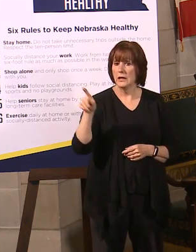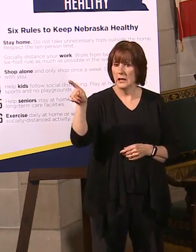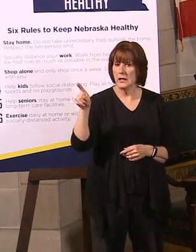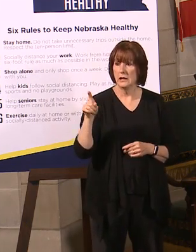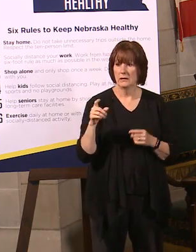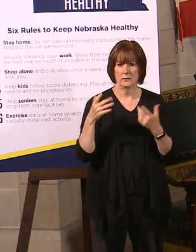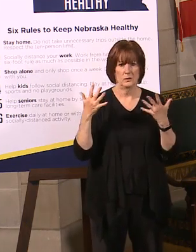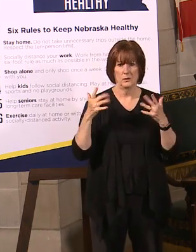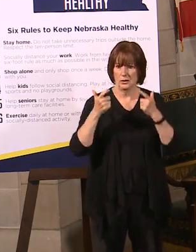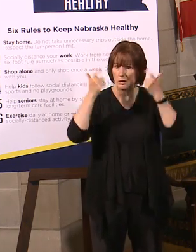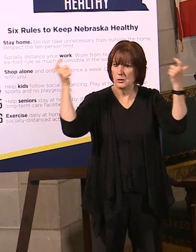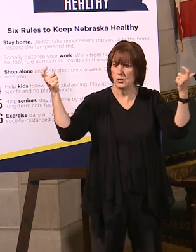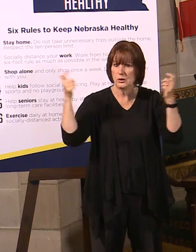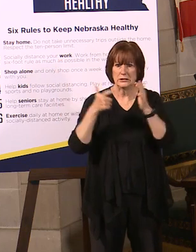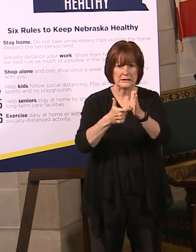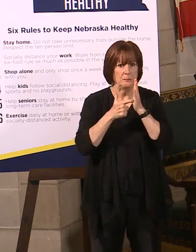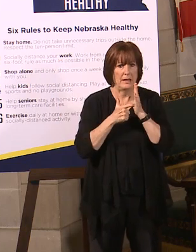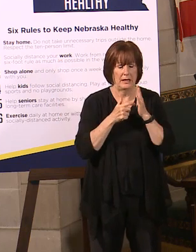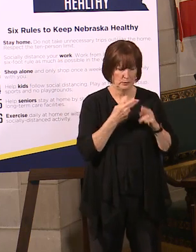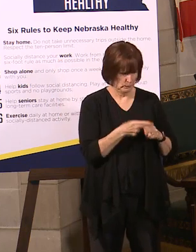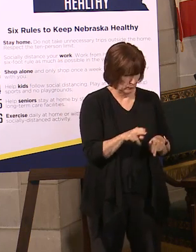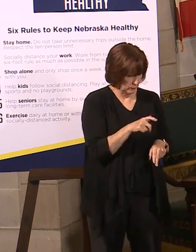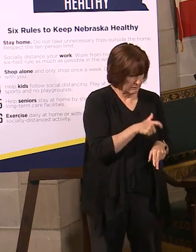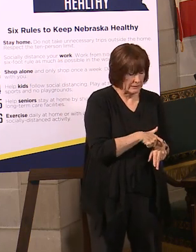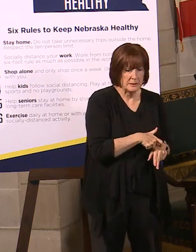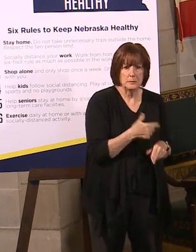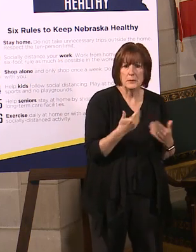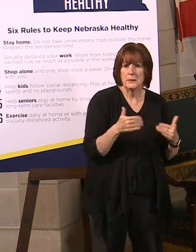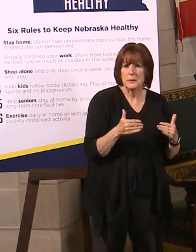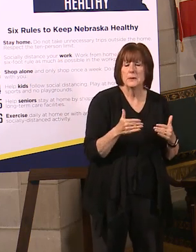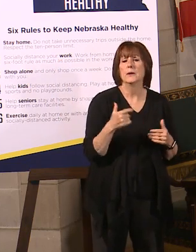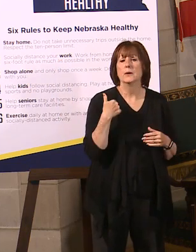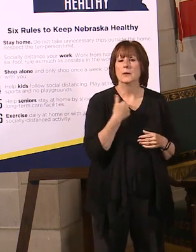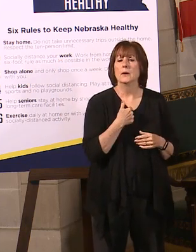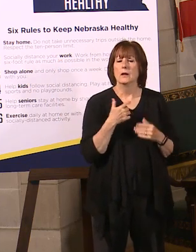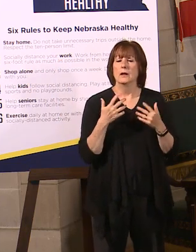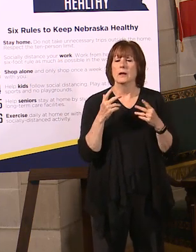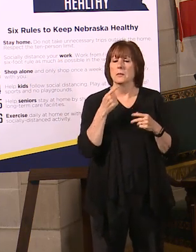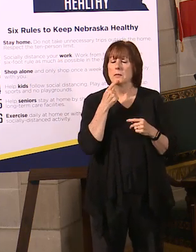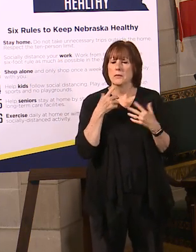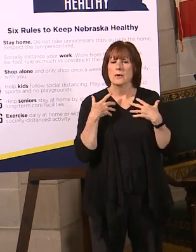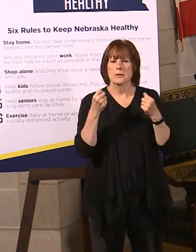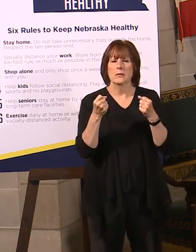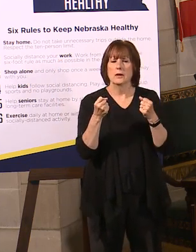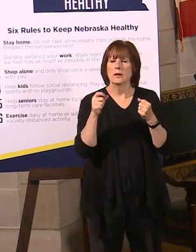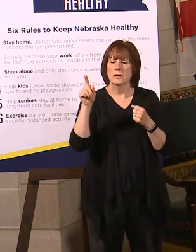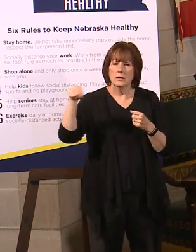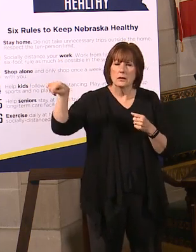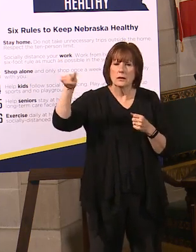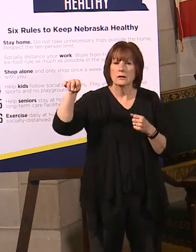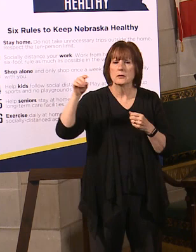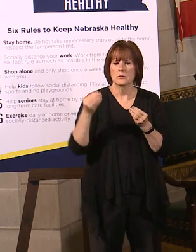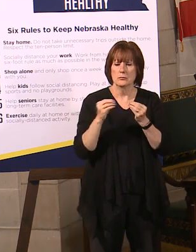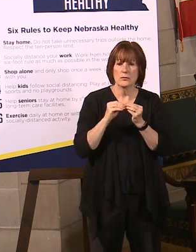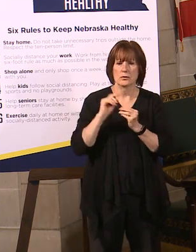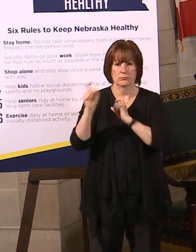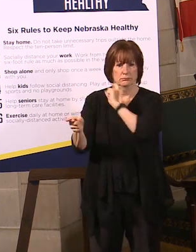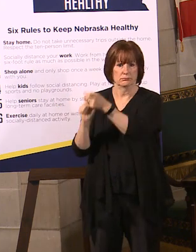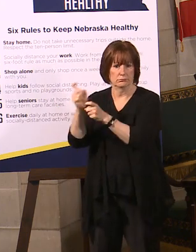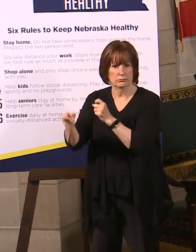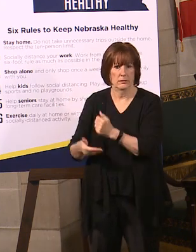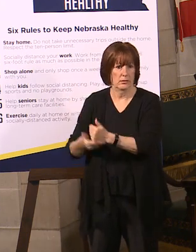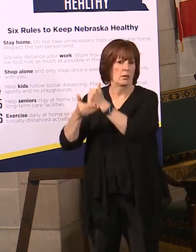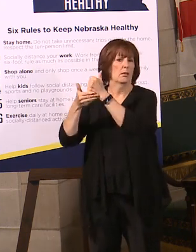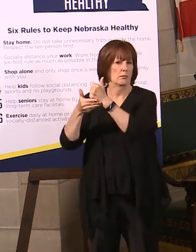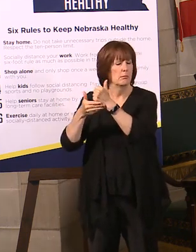a very short period of time, we have worked to be able to get the public health department in Dakota County more resources,